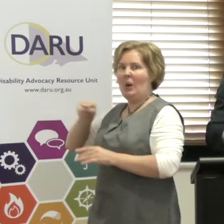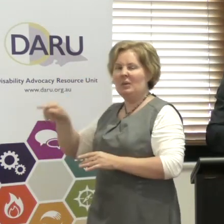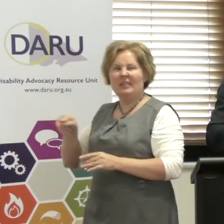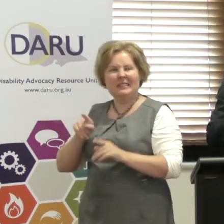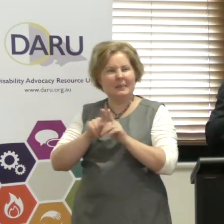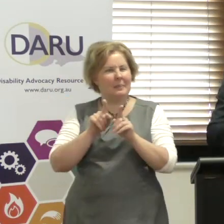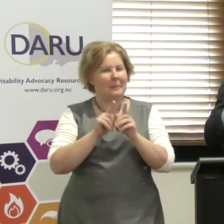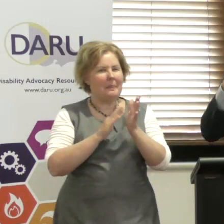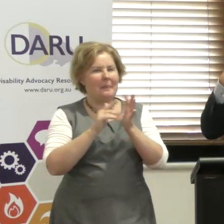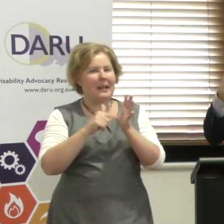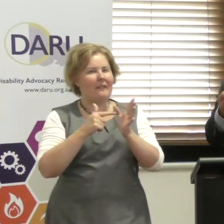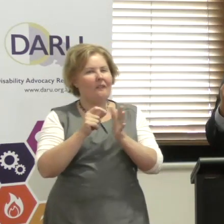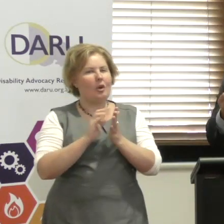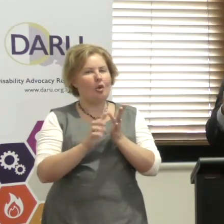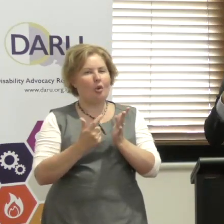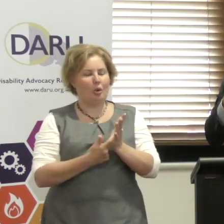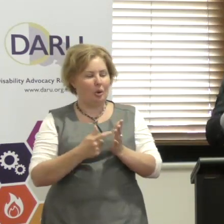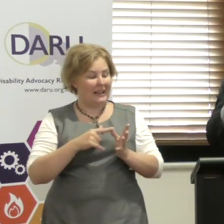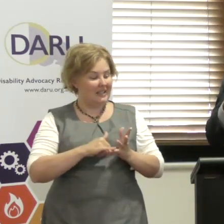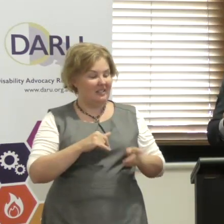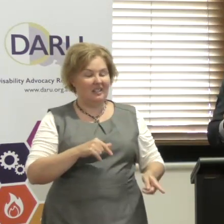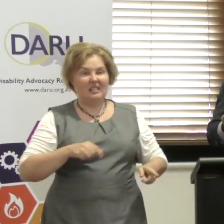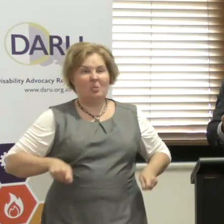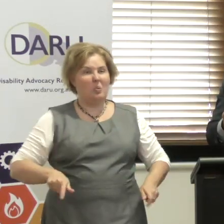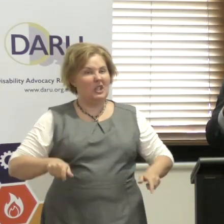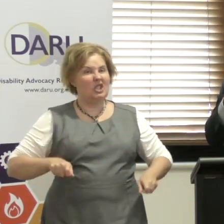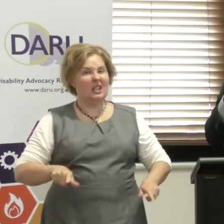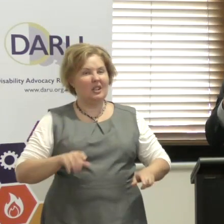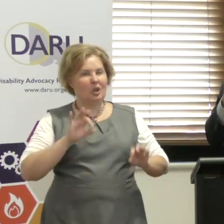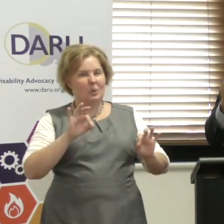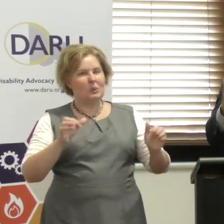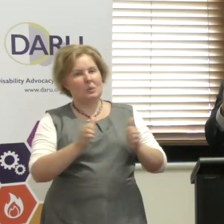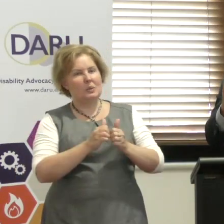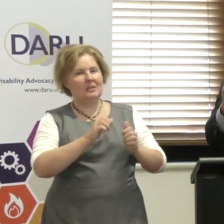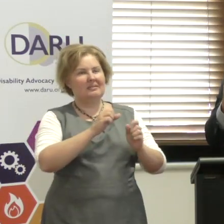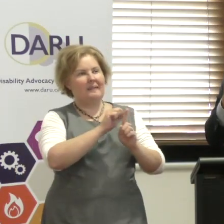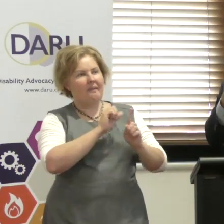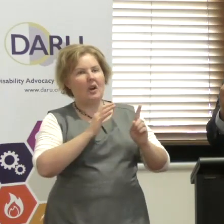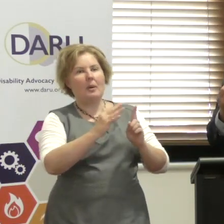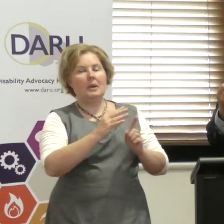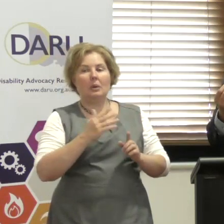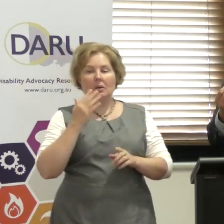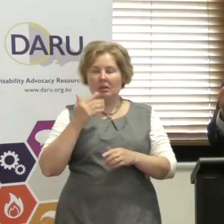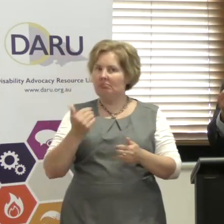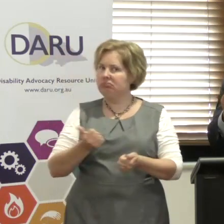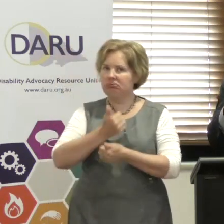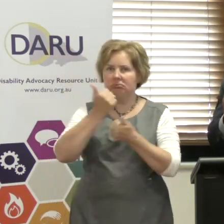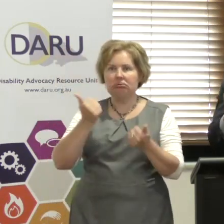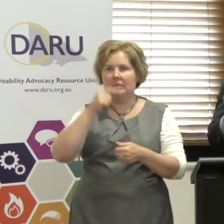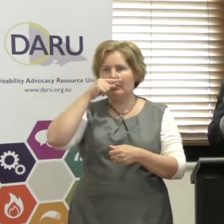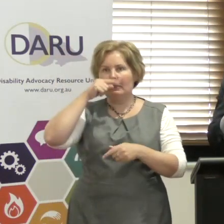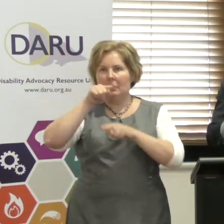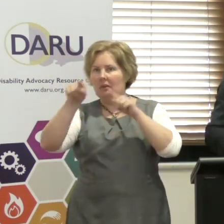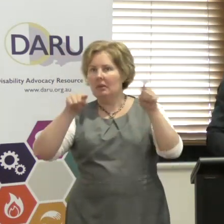was speaking to him, and the community had a lot of trauma, like just really affected. You know, it's almost